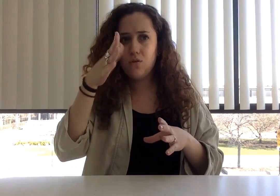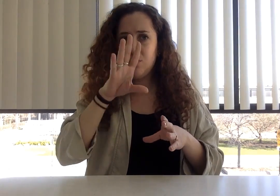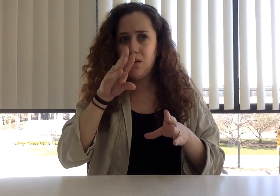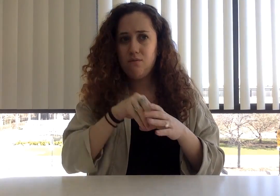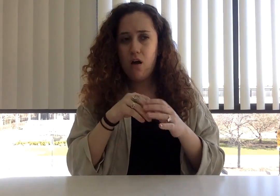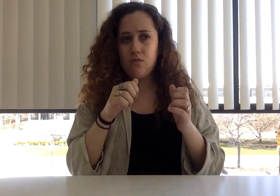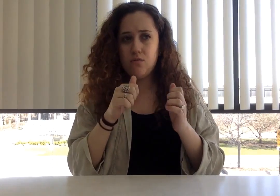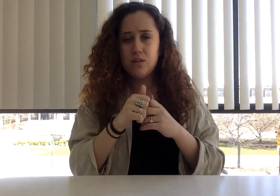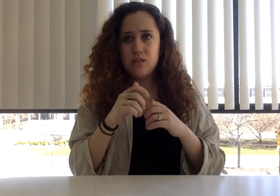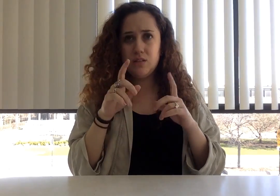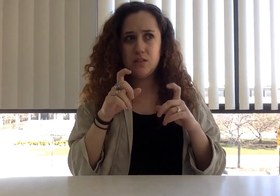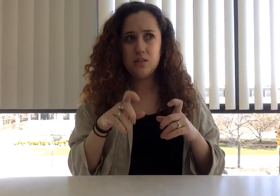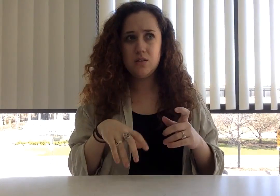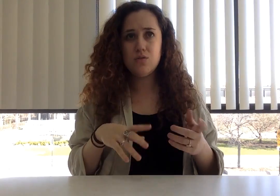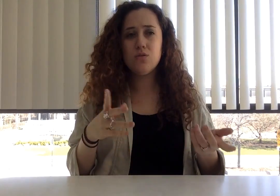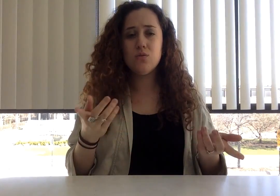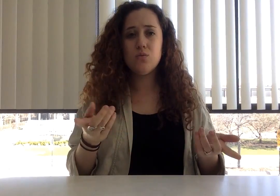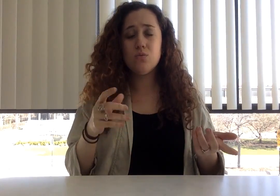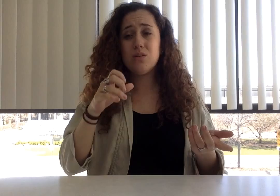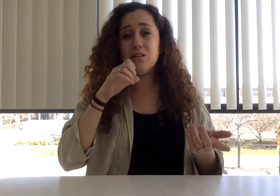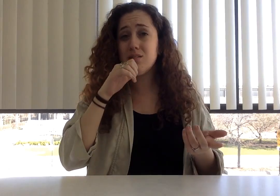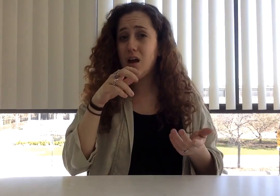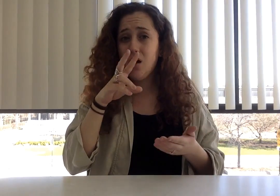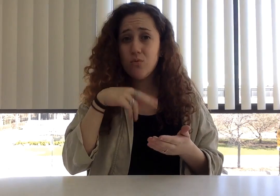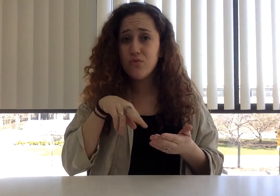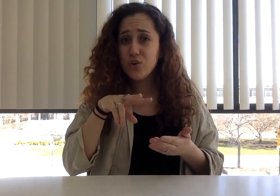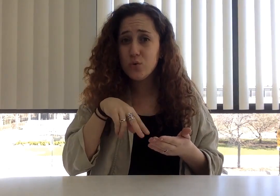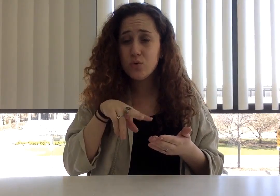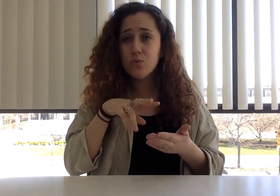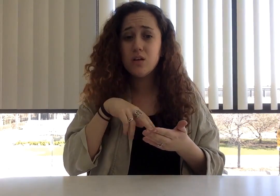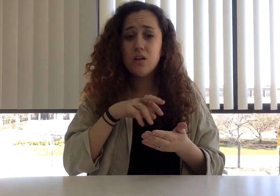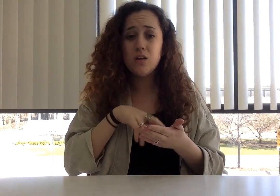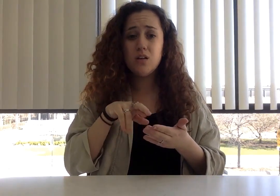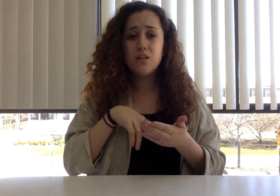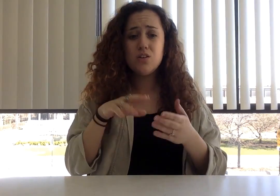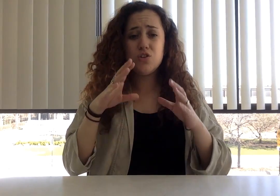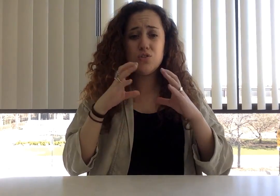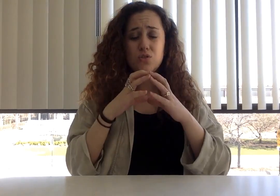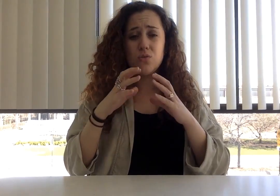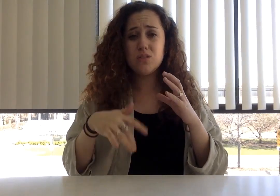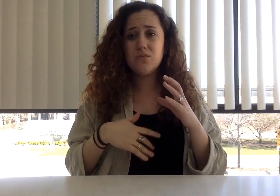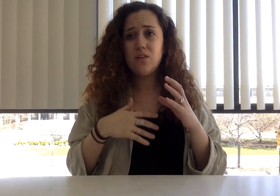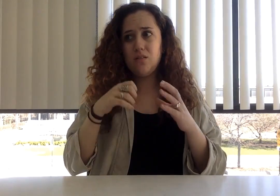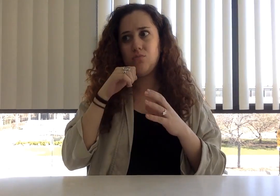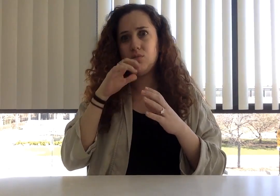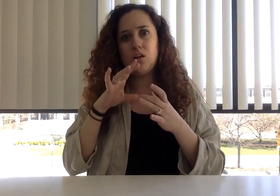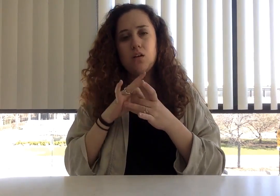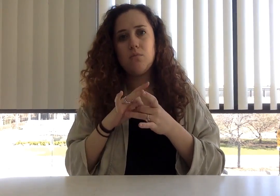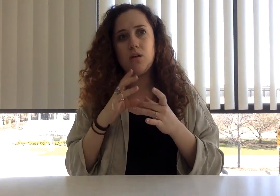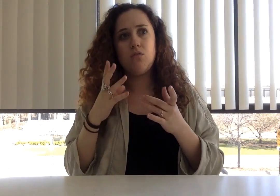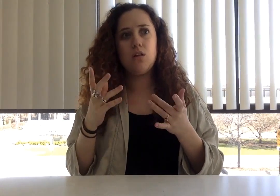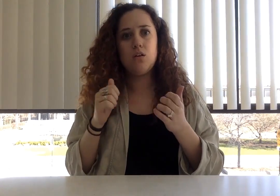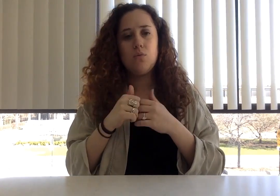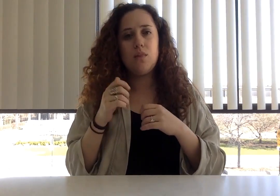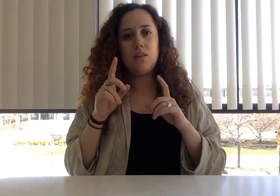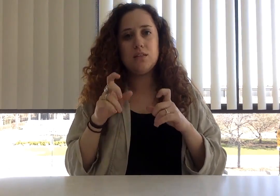Okay, we did no review on it before. Like circles felt completely irrelevant to this test, and then surprise, we're supposed to. how could circles